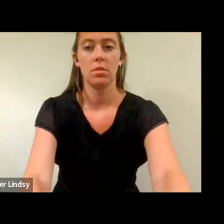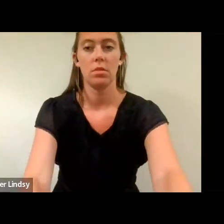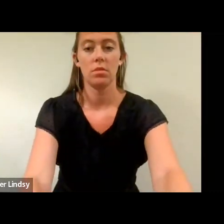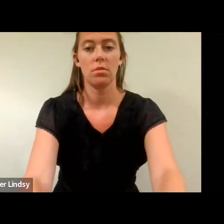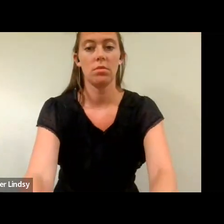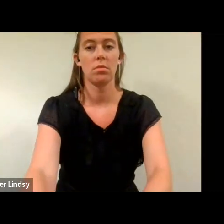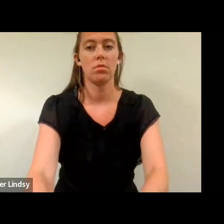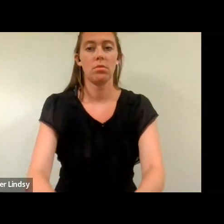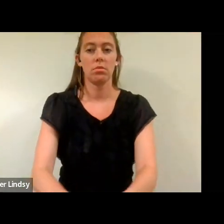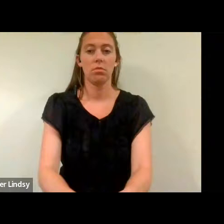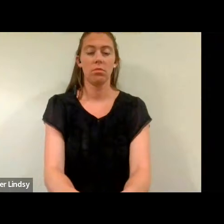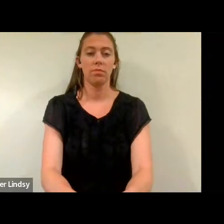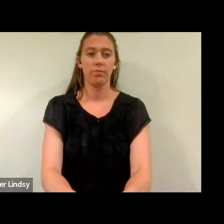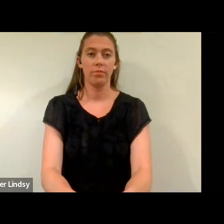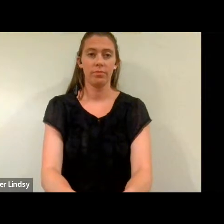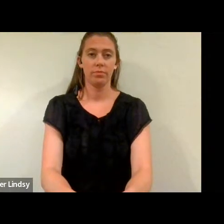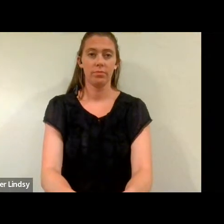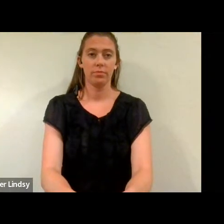Oh, there you